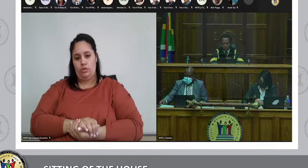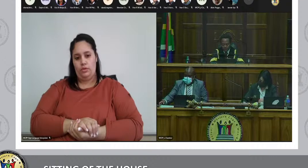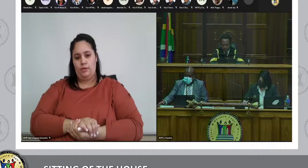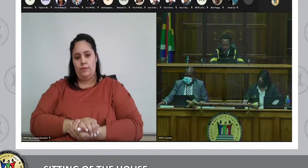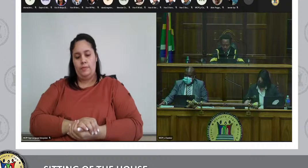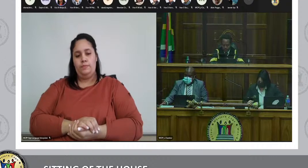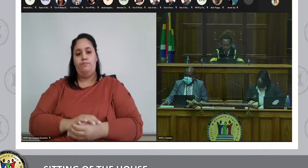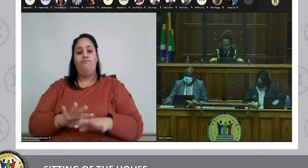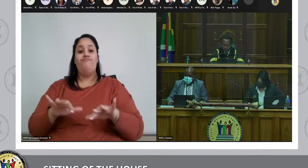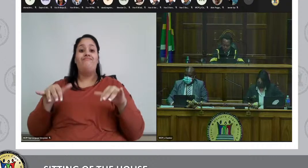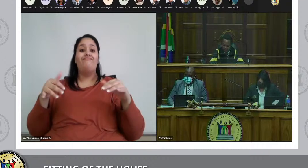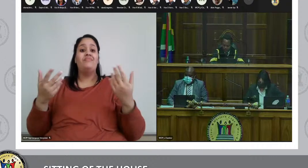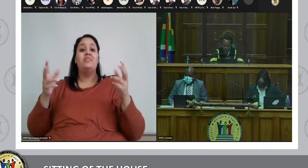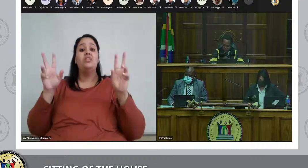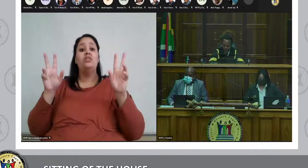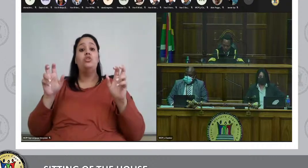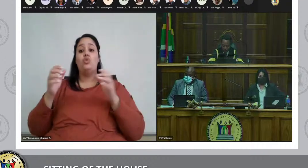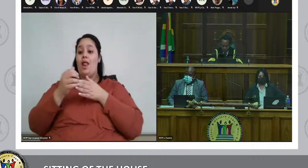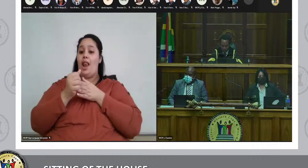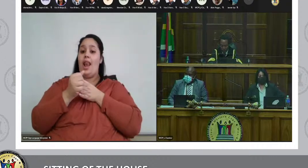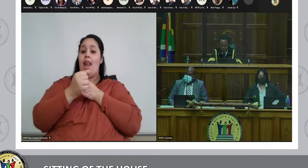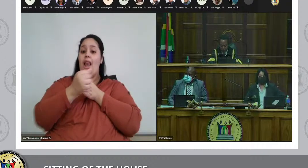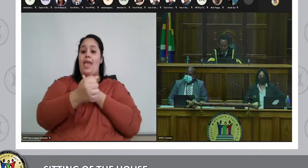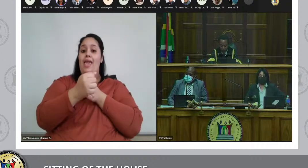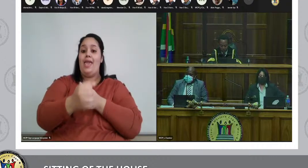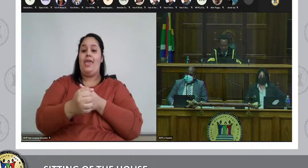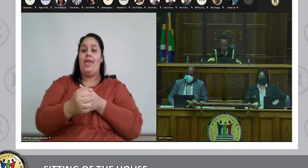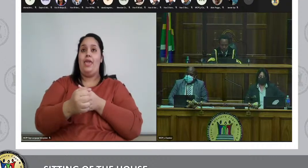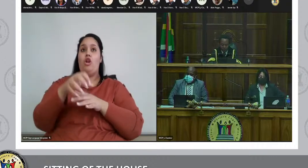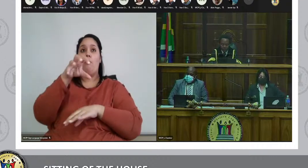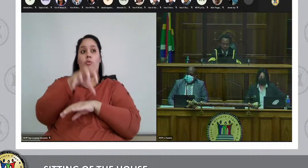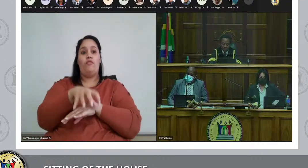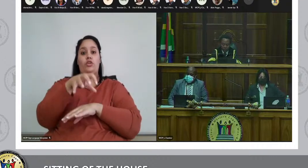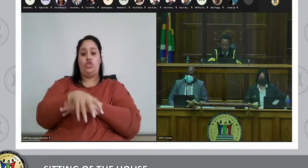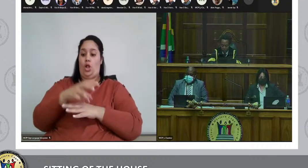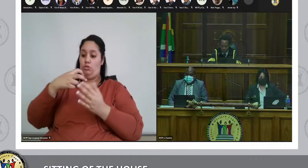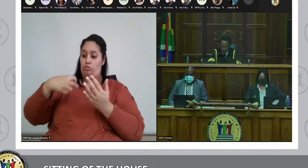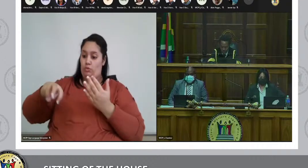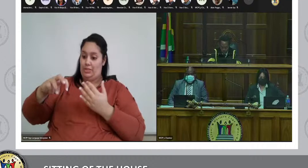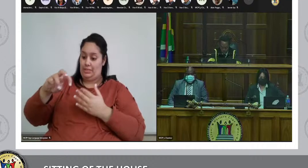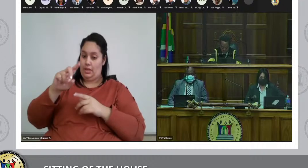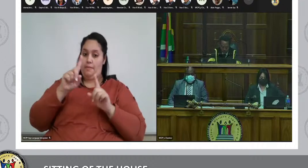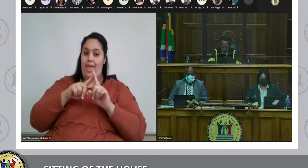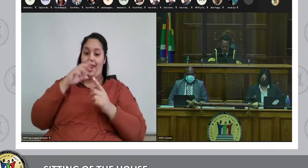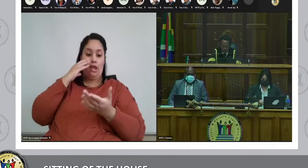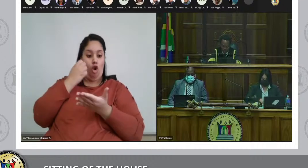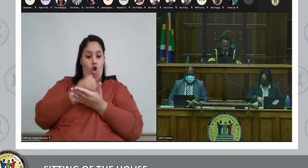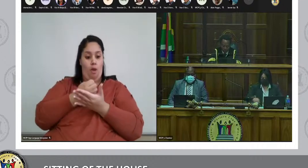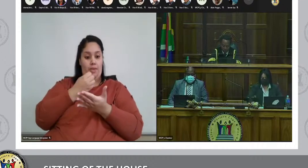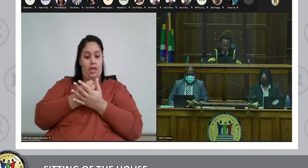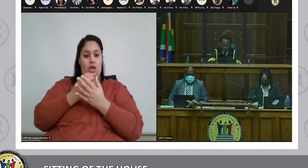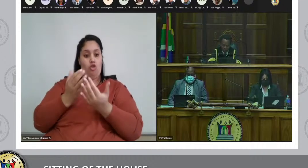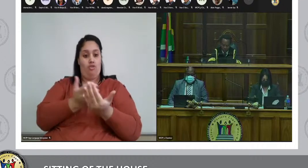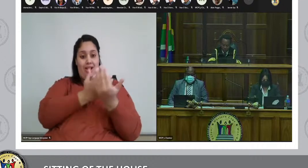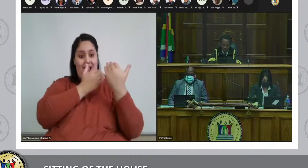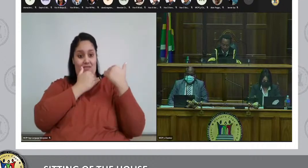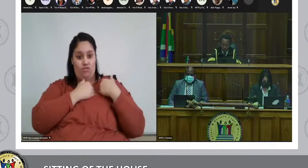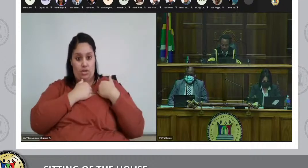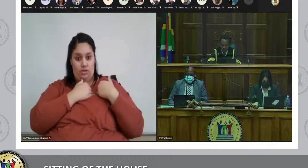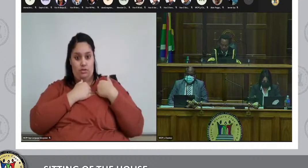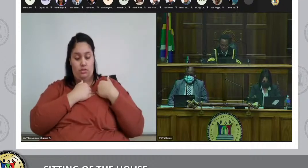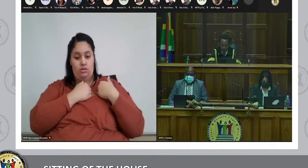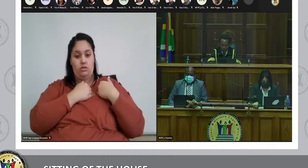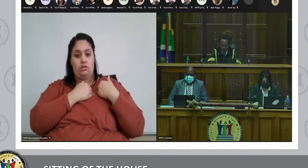when it comes to the issue of leading the provincial tourism industry to an economy recovery path, it will take more than